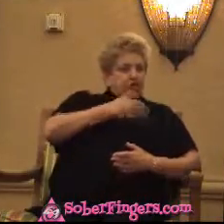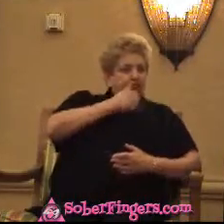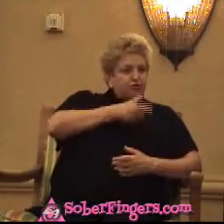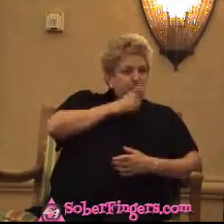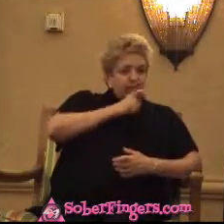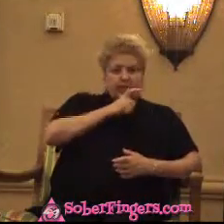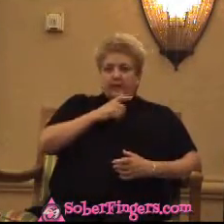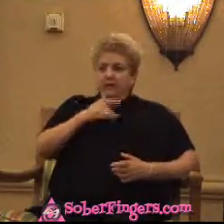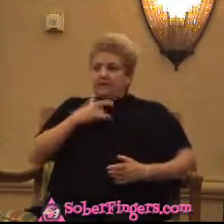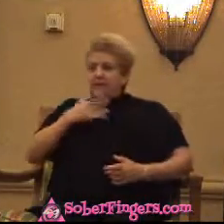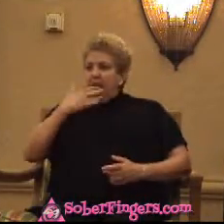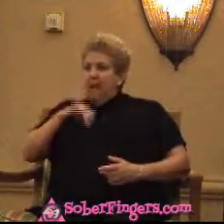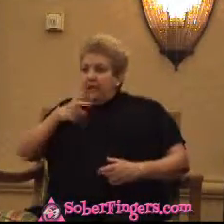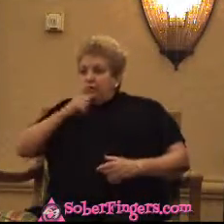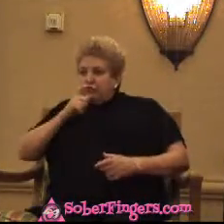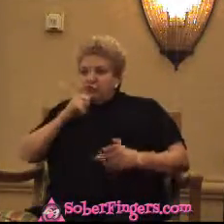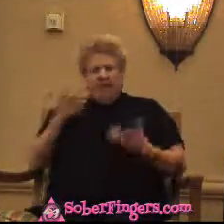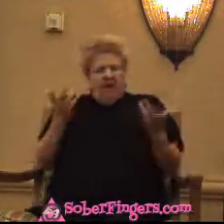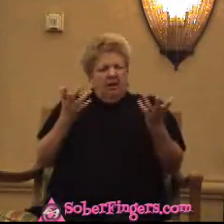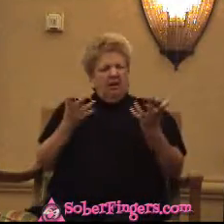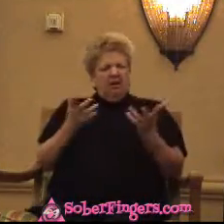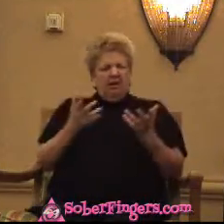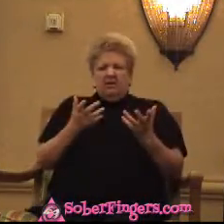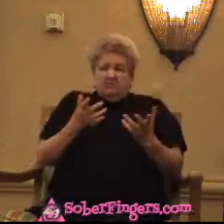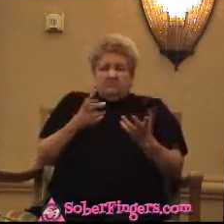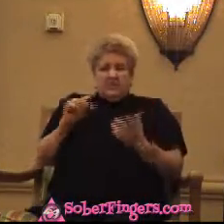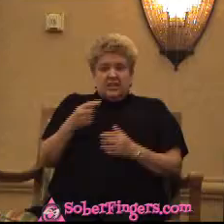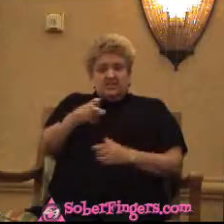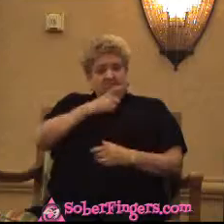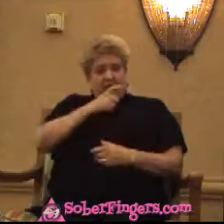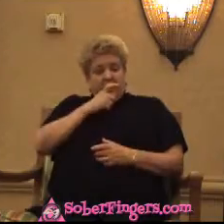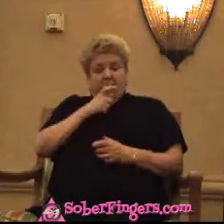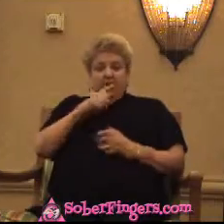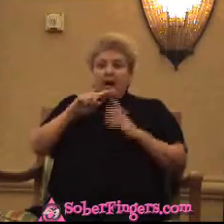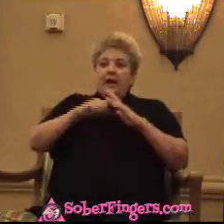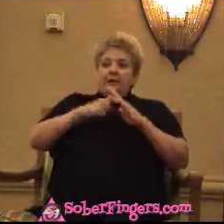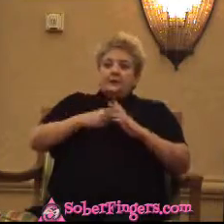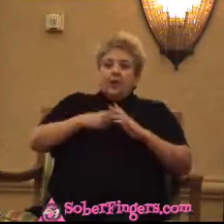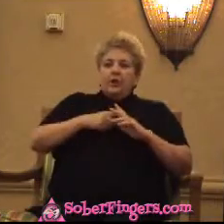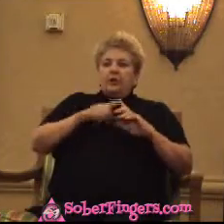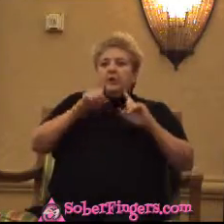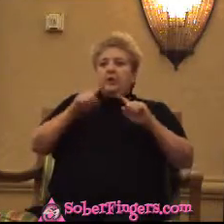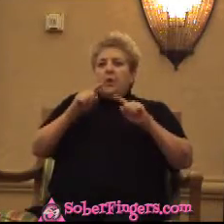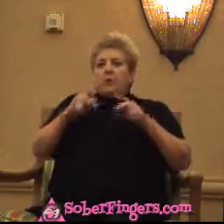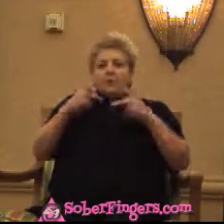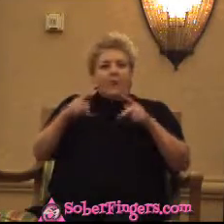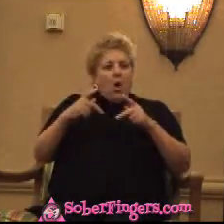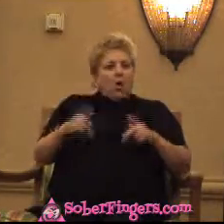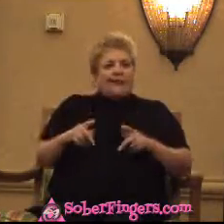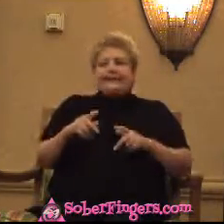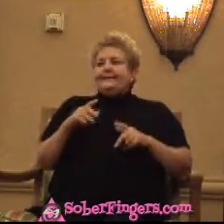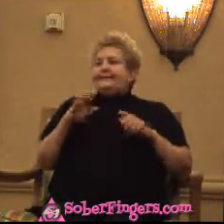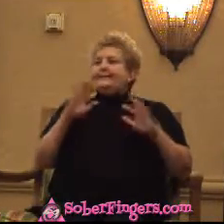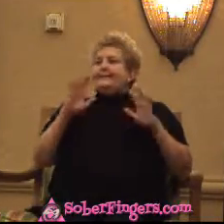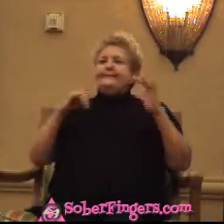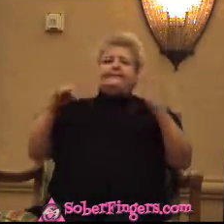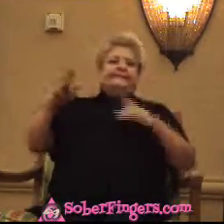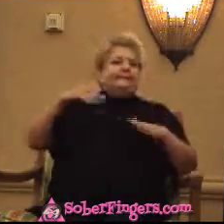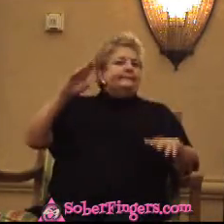I did. And I started partying, I started going to Tao, and I started going to San Francisco and running all over the country doing stuff